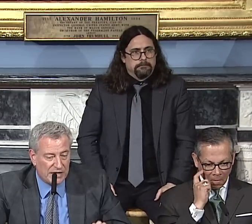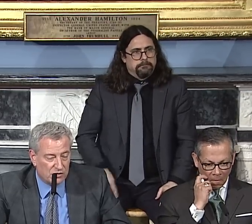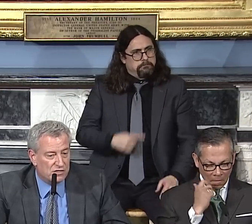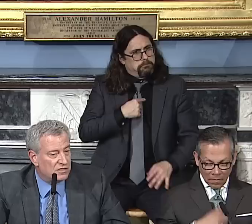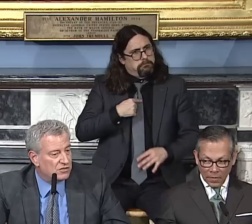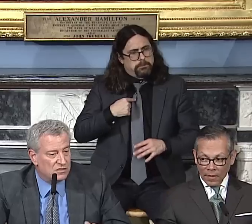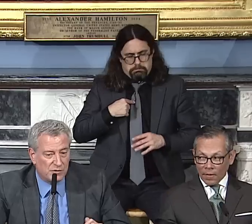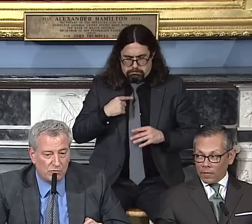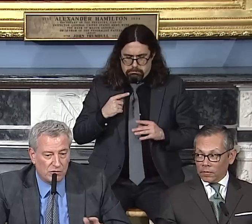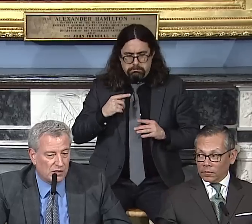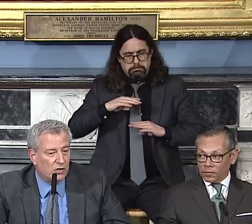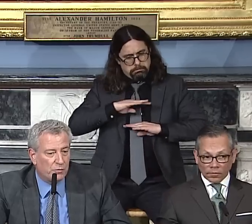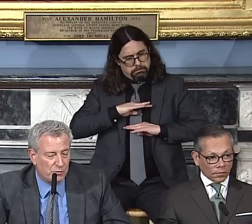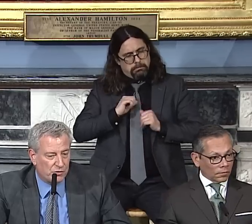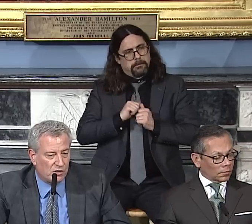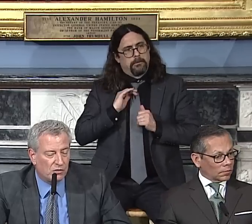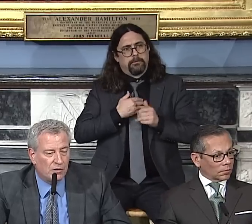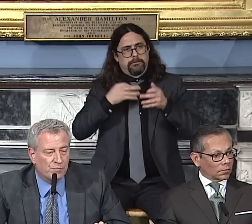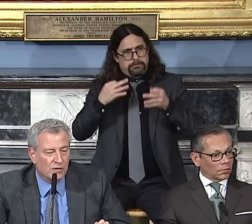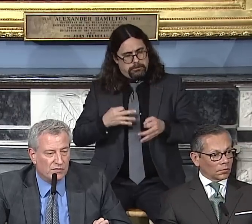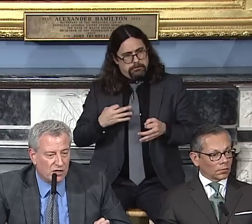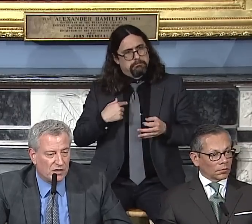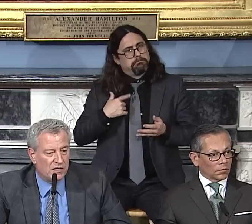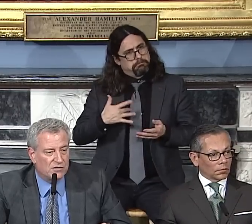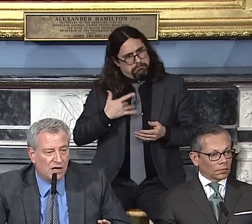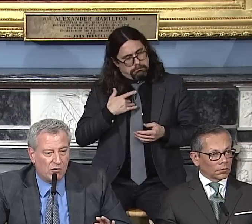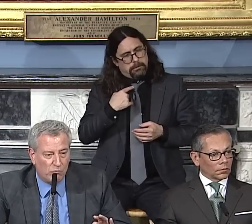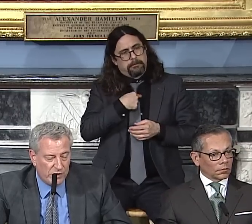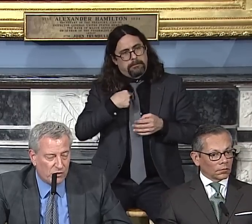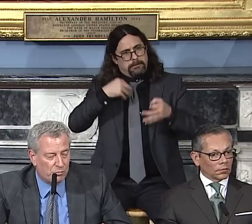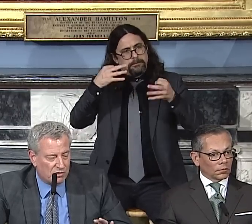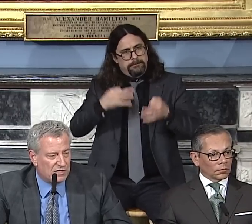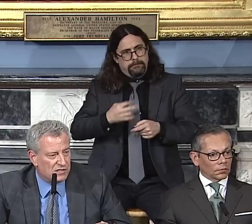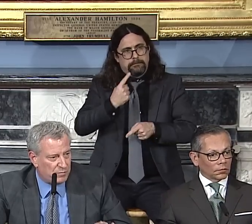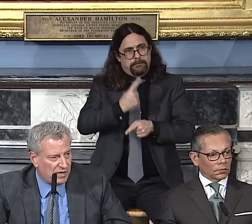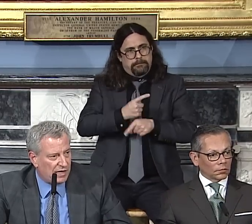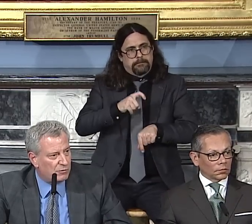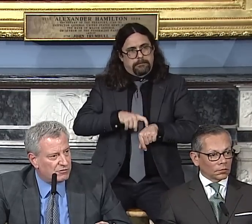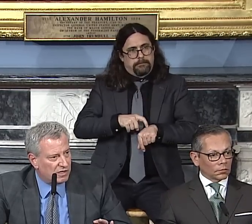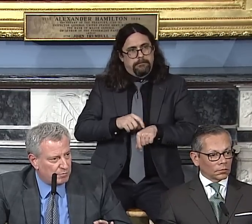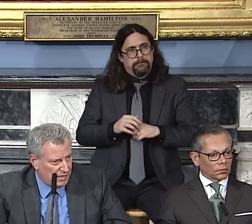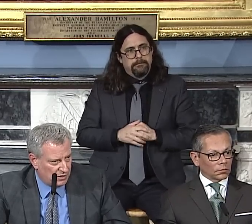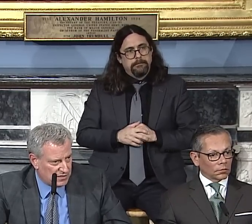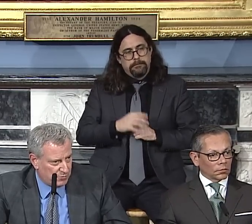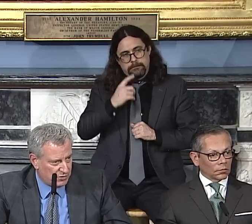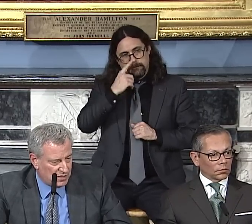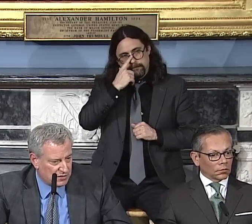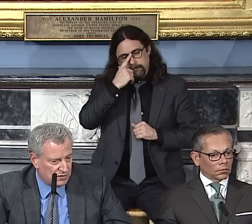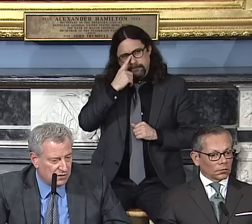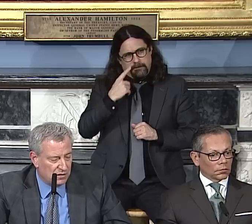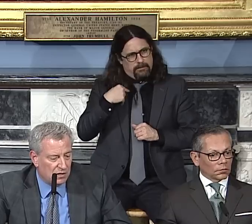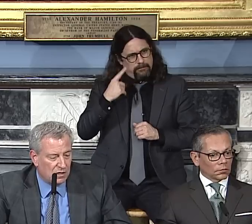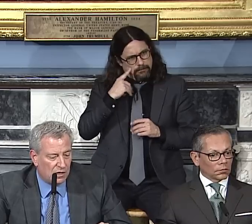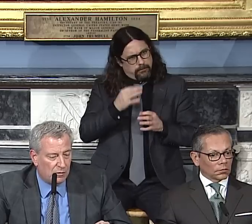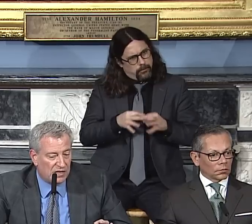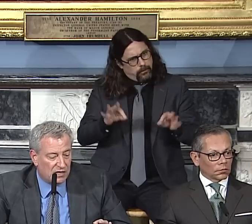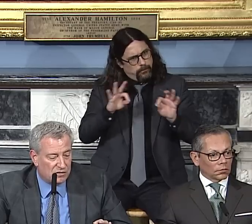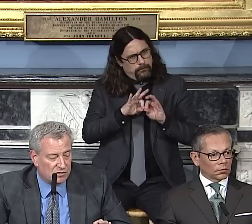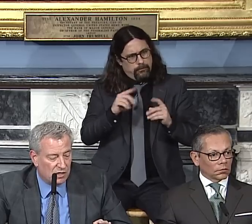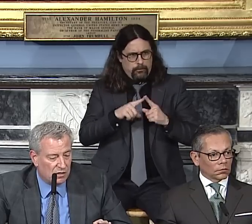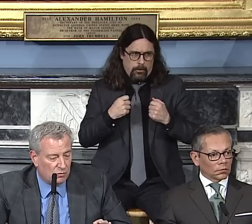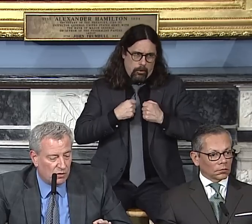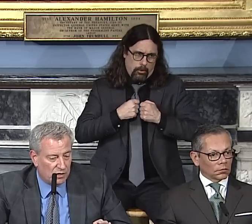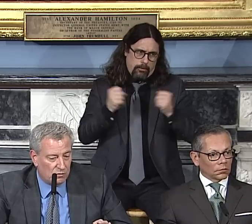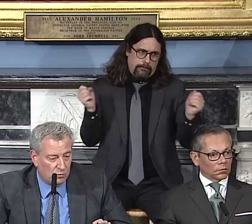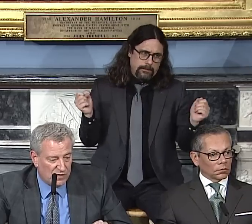The bigger decisions have been really open with you all. There is a real price to pay, and we've tried to balance that price